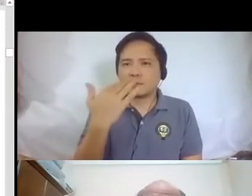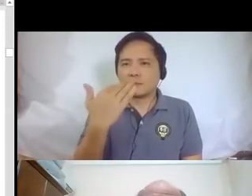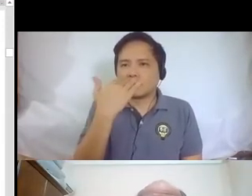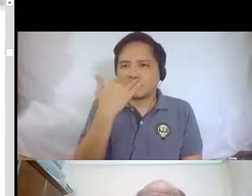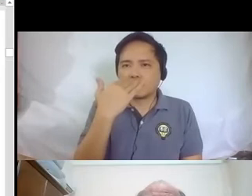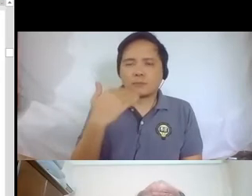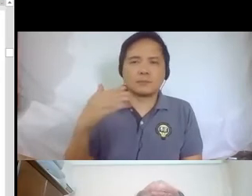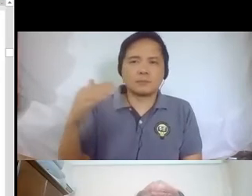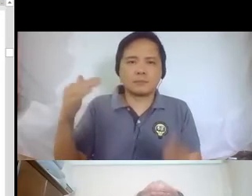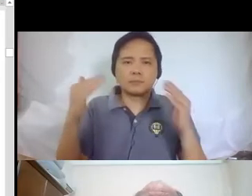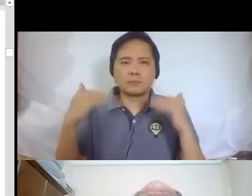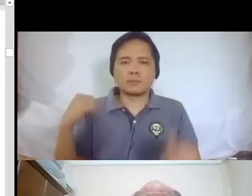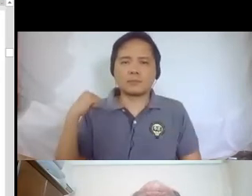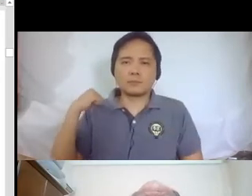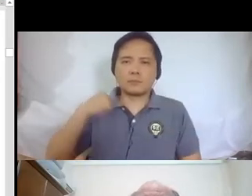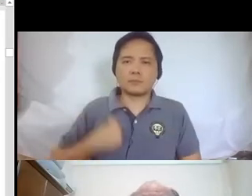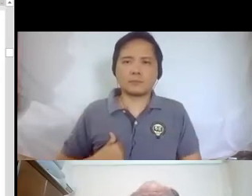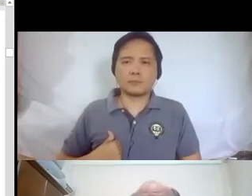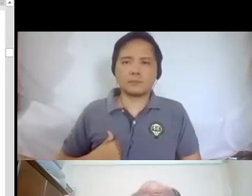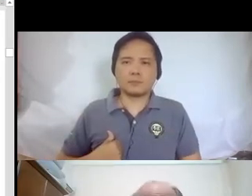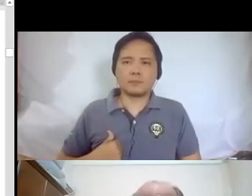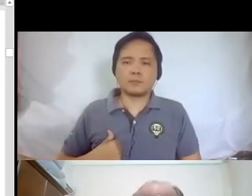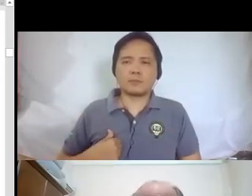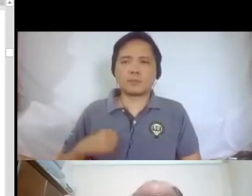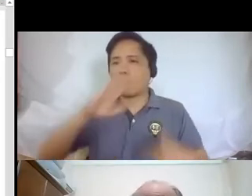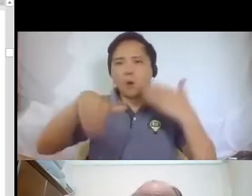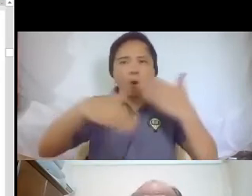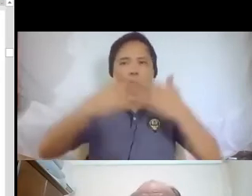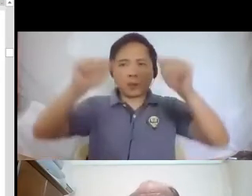And book bag carry on the shoulder, one-handed.